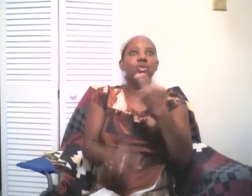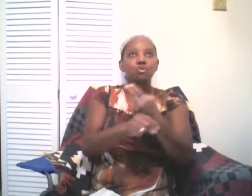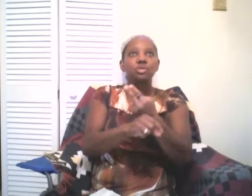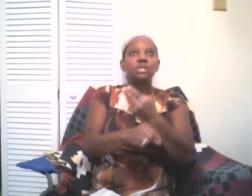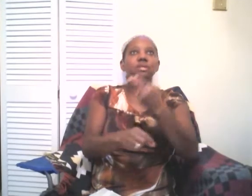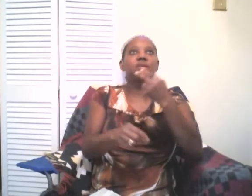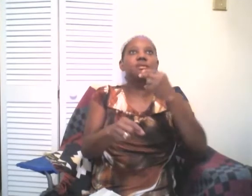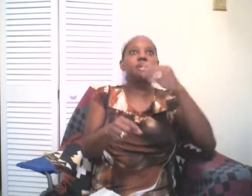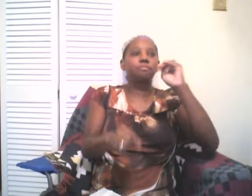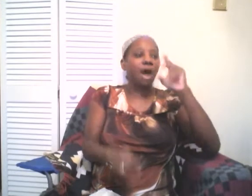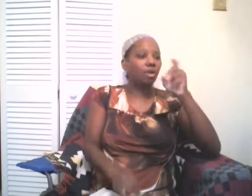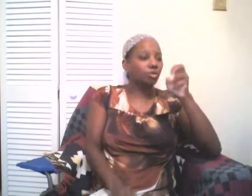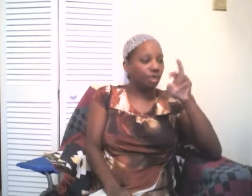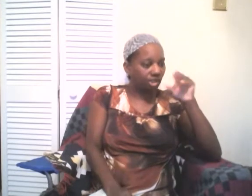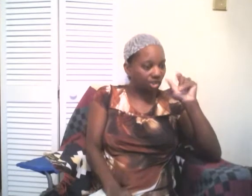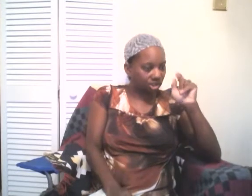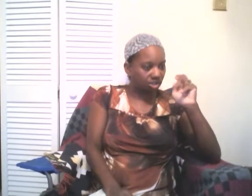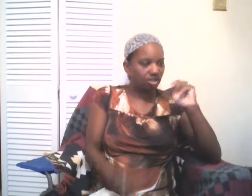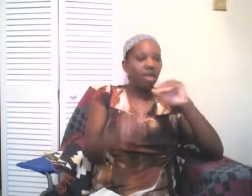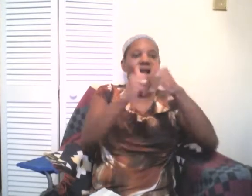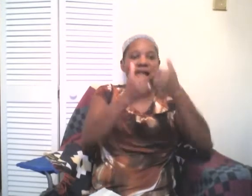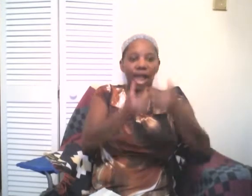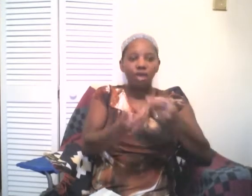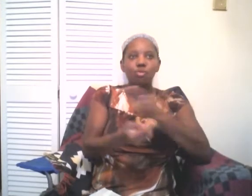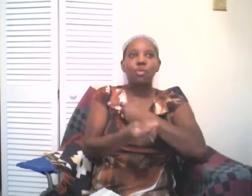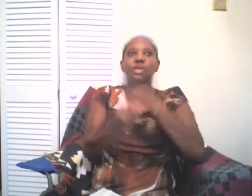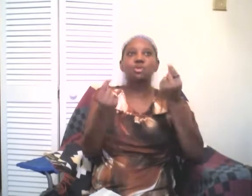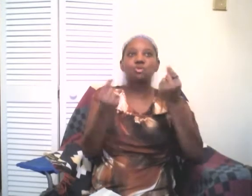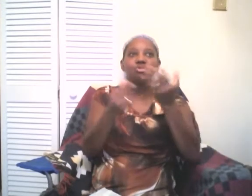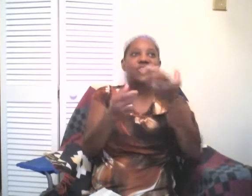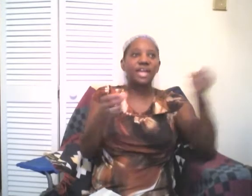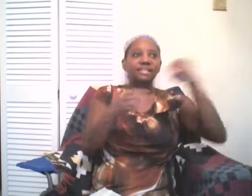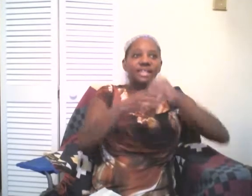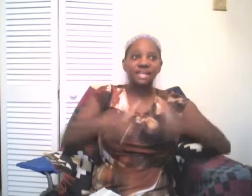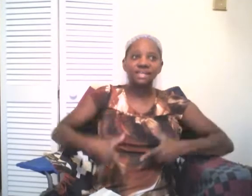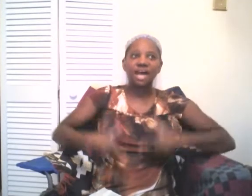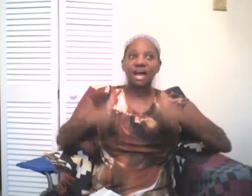use it in moderation, how we do things in life,